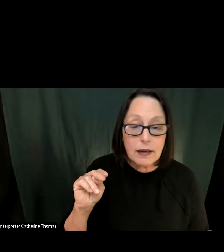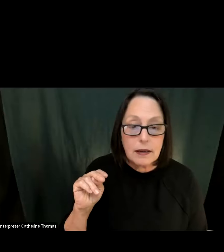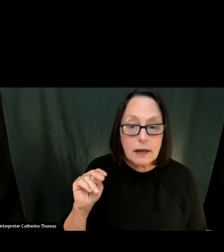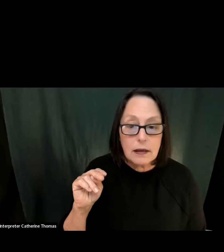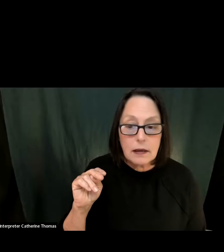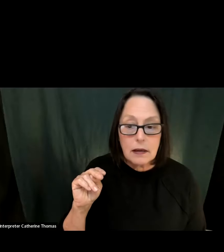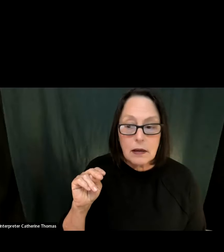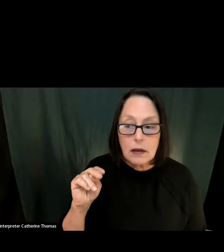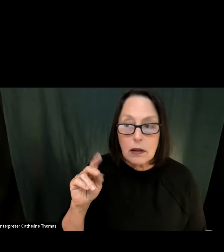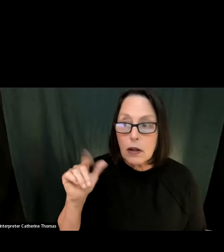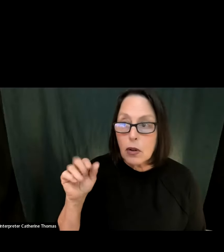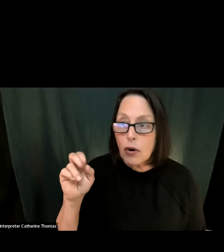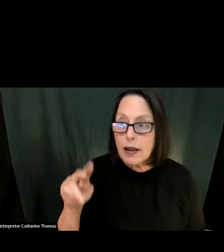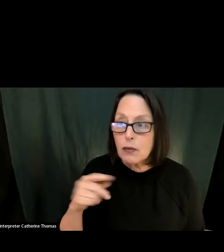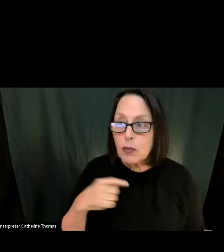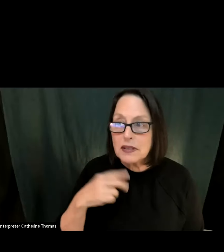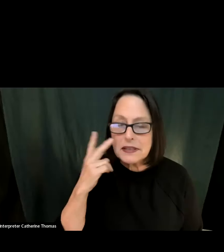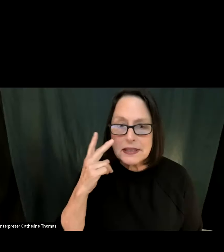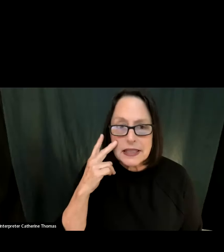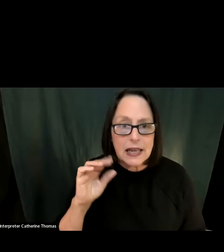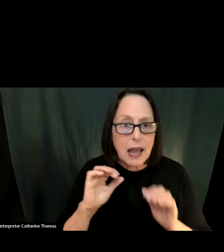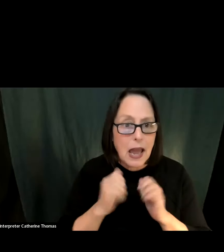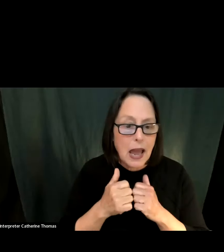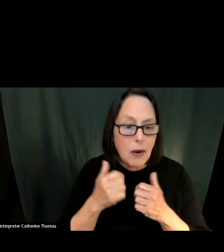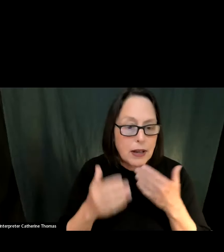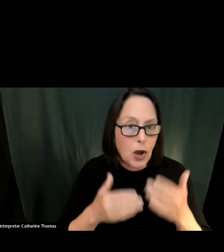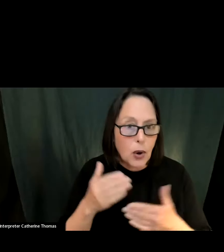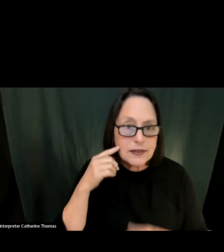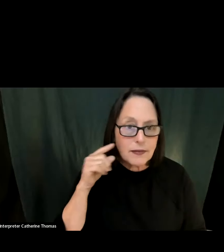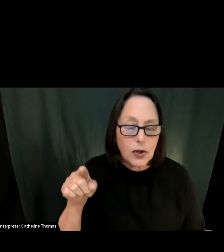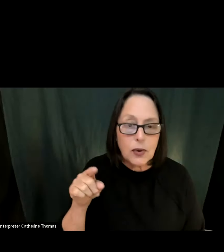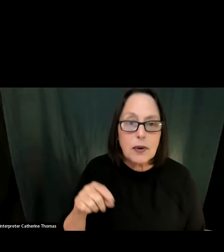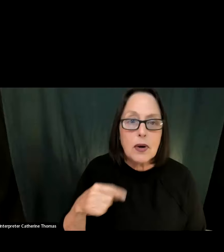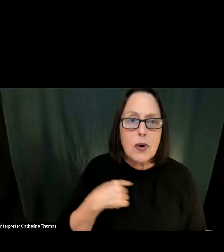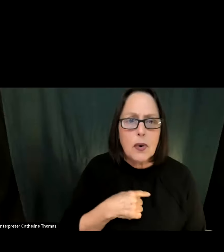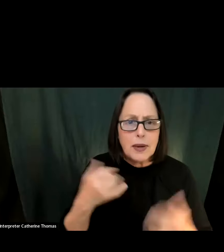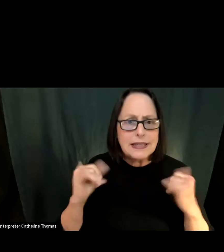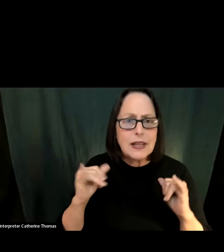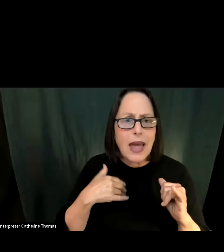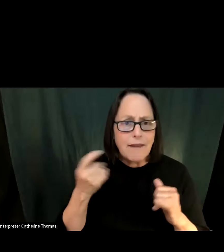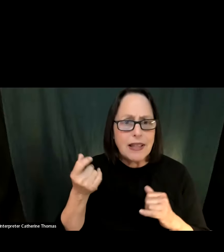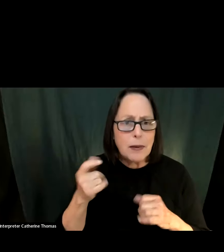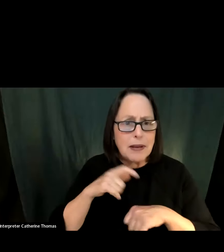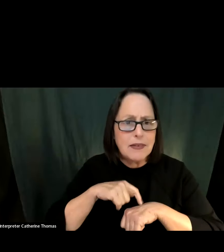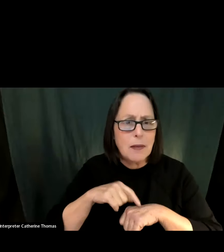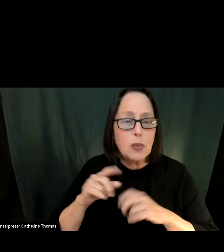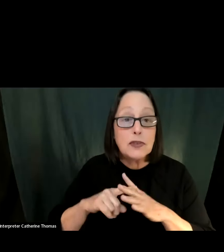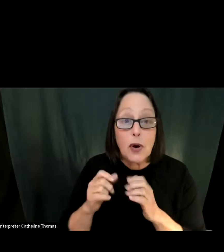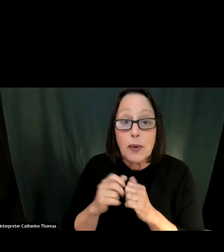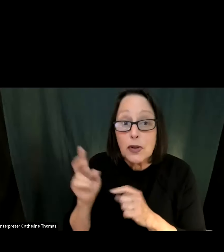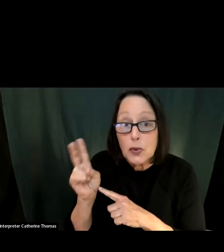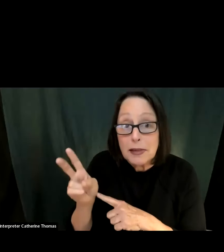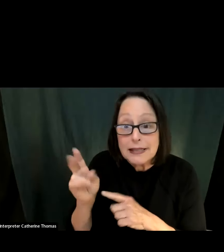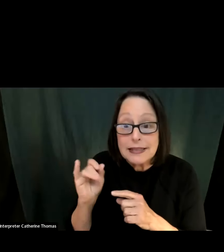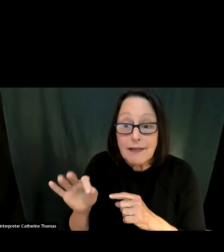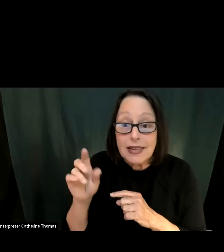we'll just see how it goes for you. We still have a little bit of time, so we can start with 2 minutes. And if you wind up needing